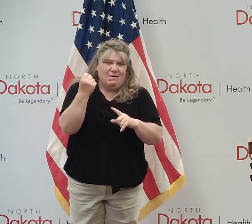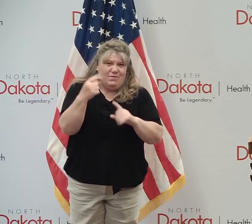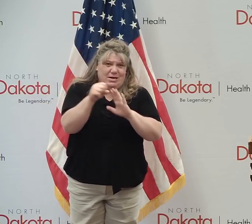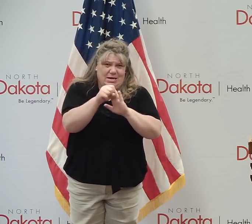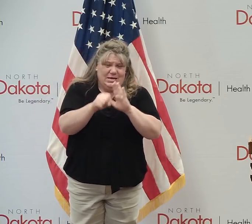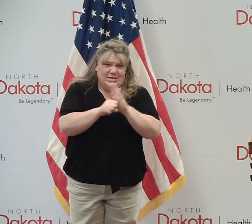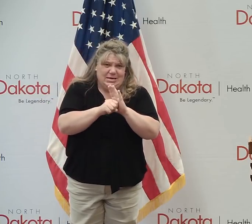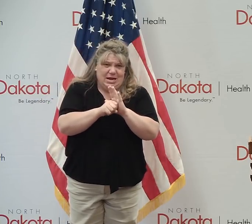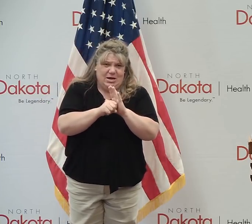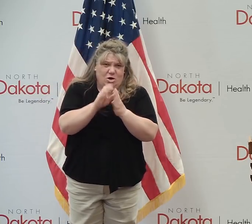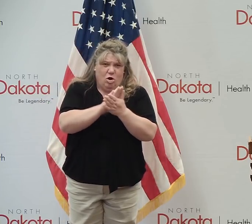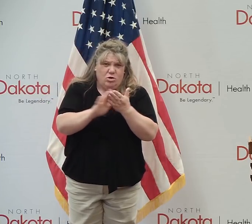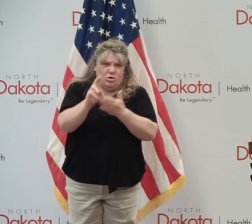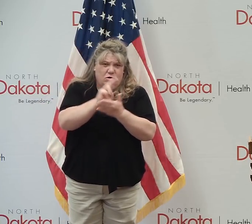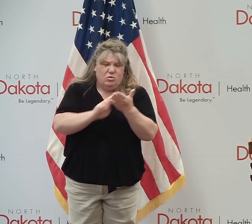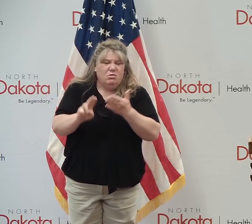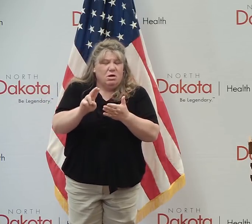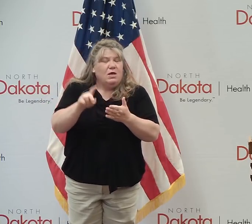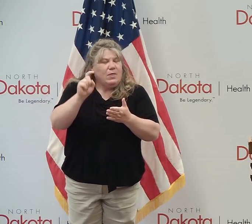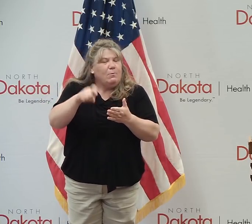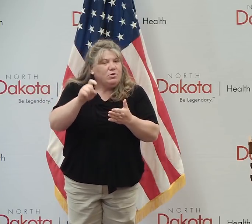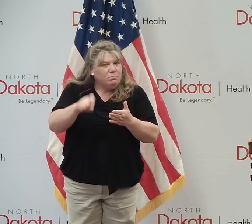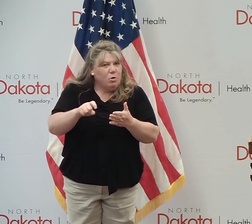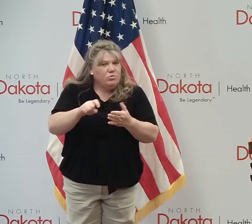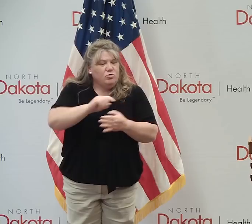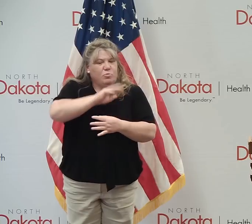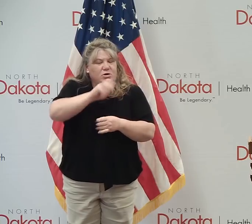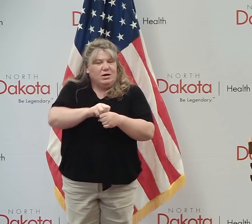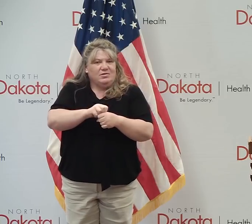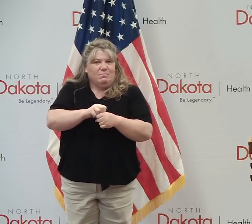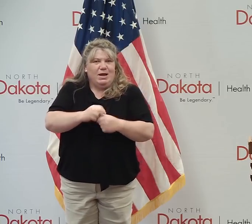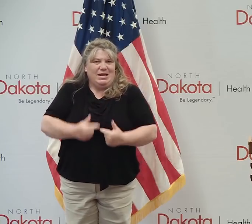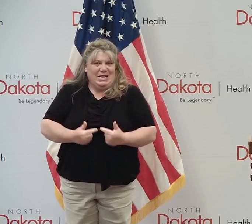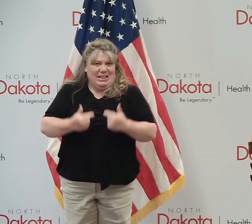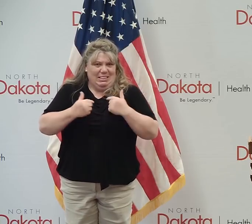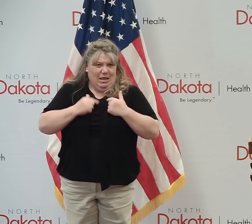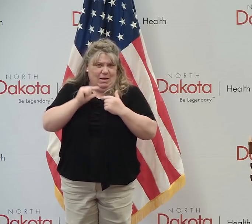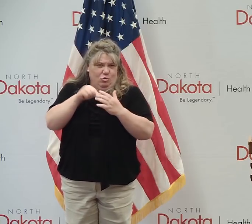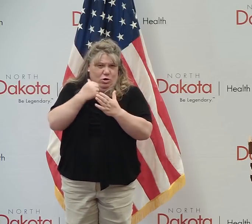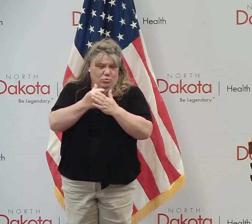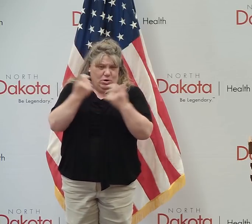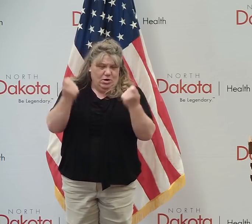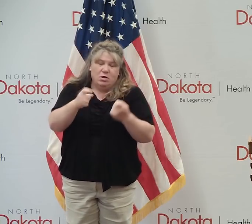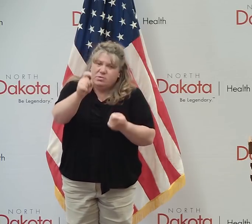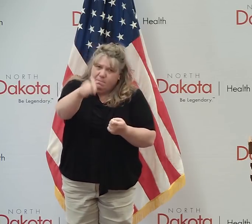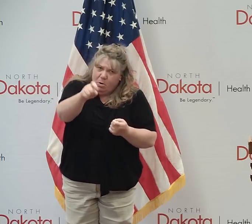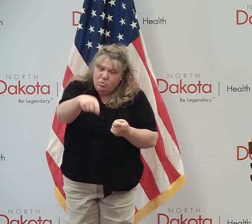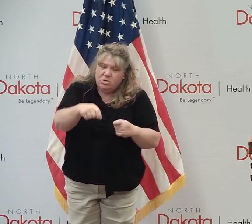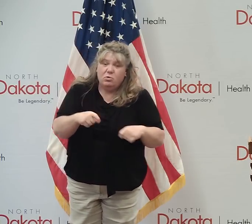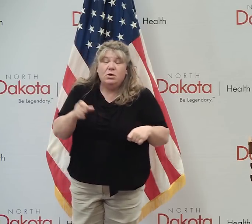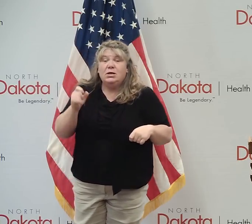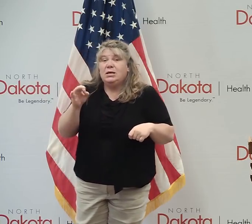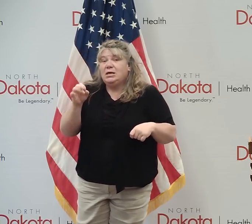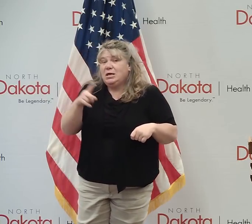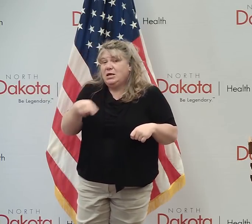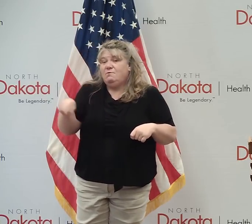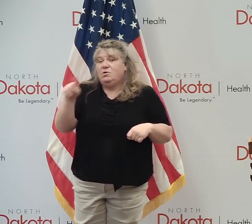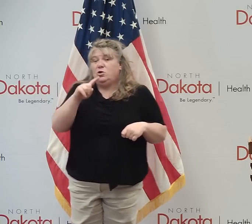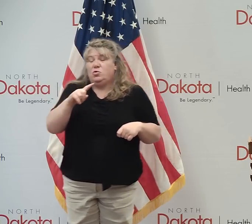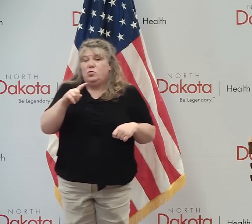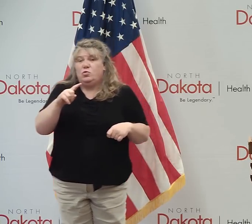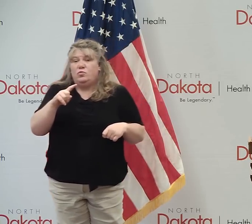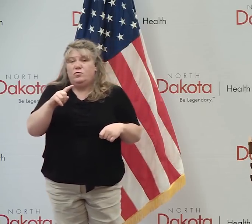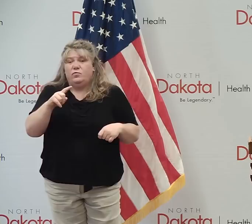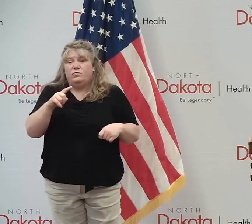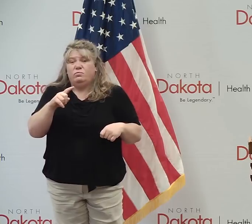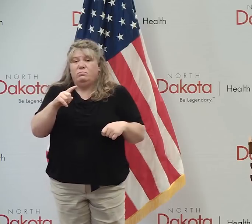state institutions would have been participating in their formal in-person commencement ceremonies. If you've ever gone through